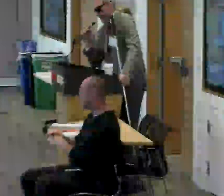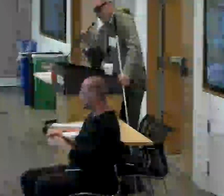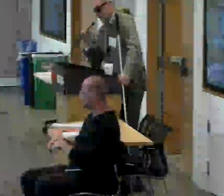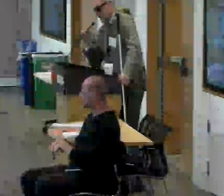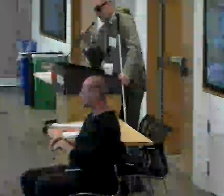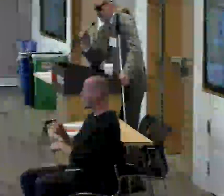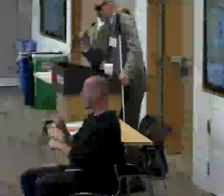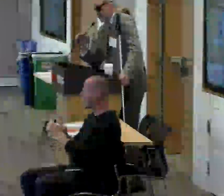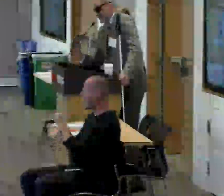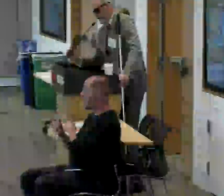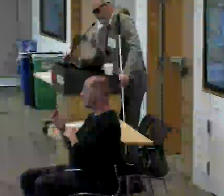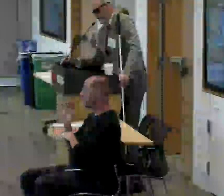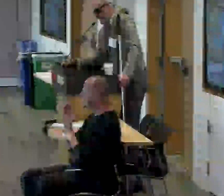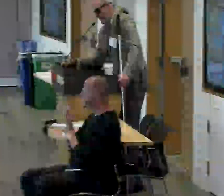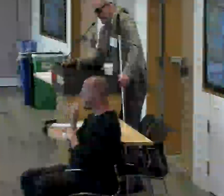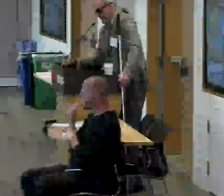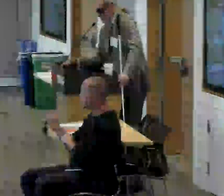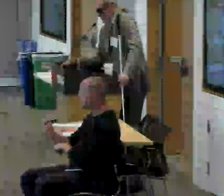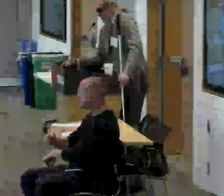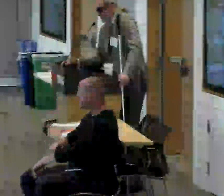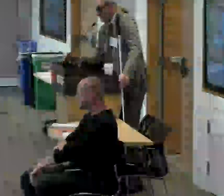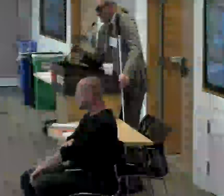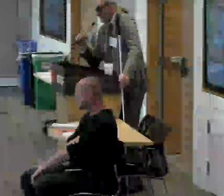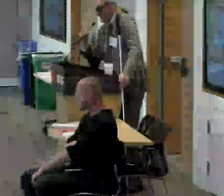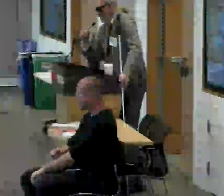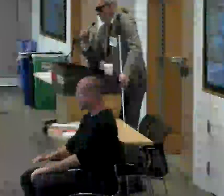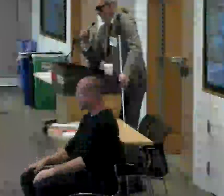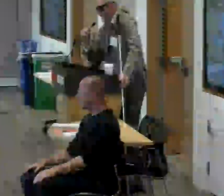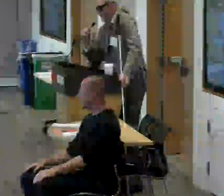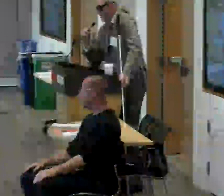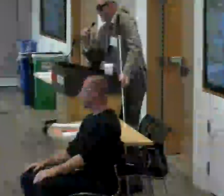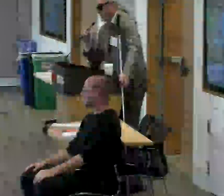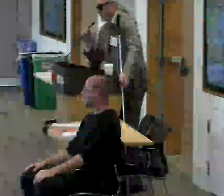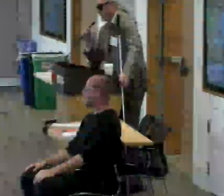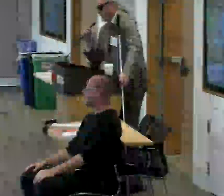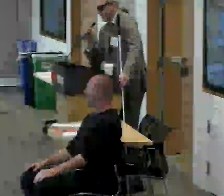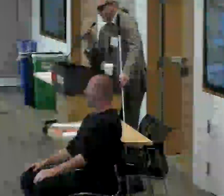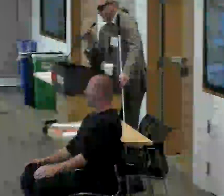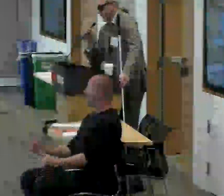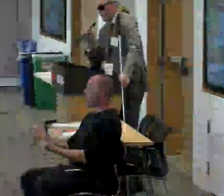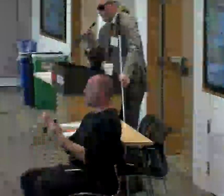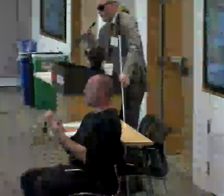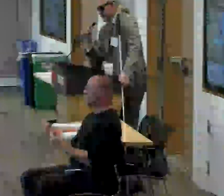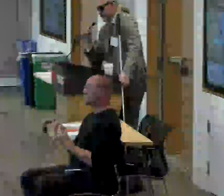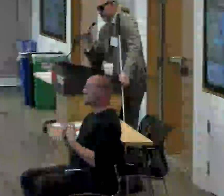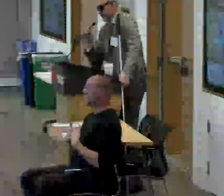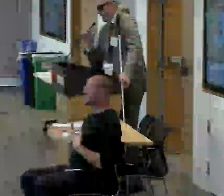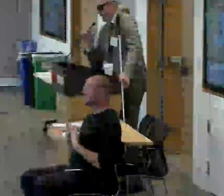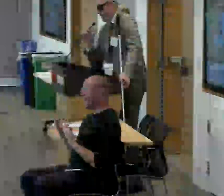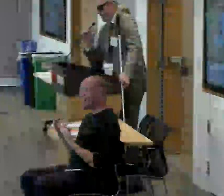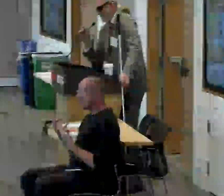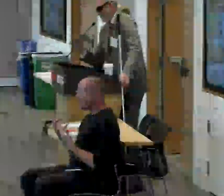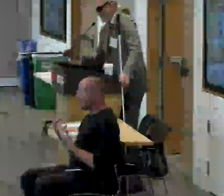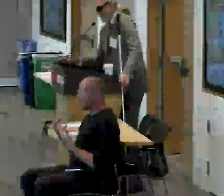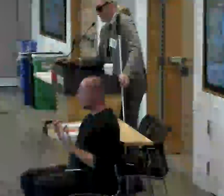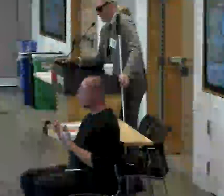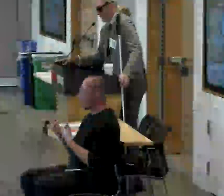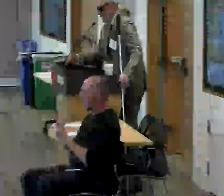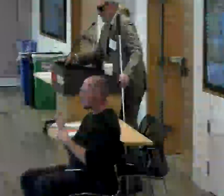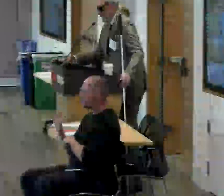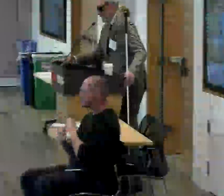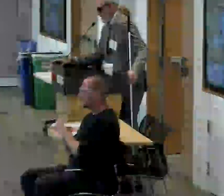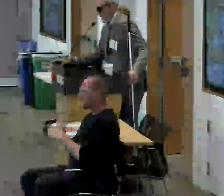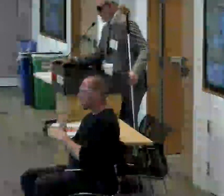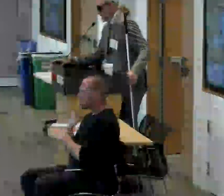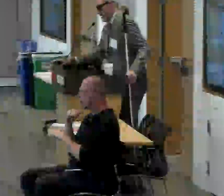Everyone will be all good. So this is an exciting event. You know, it was just over a year ago that we moved into this building.